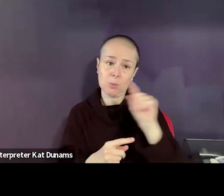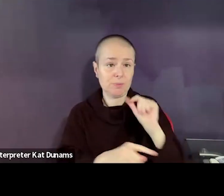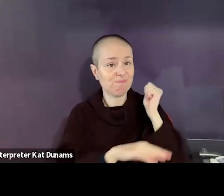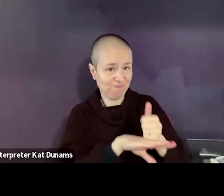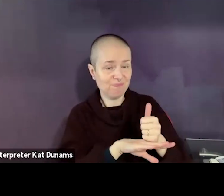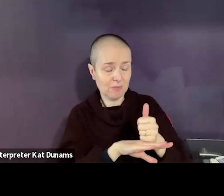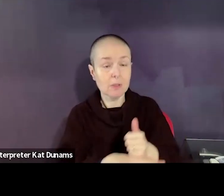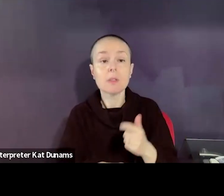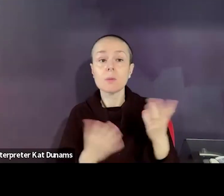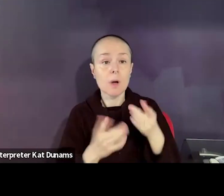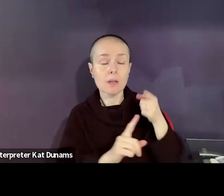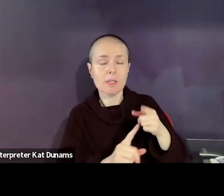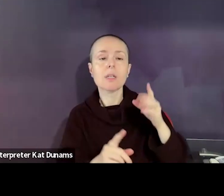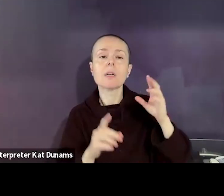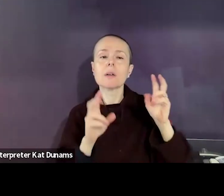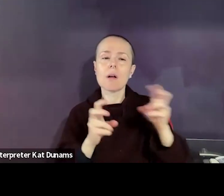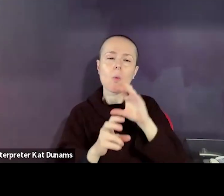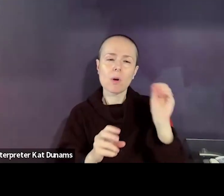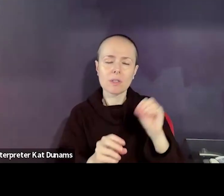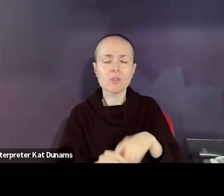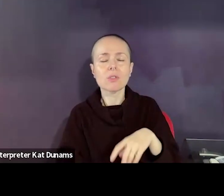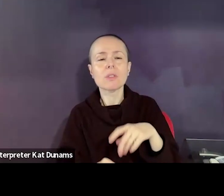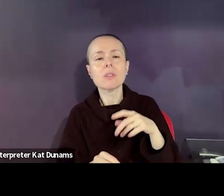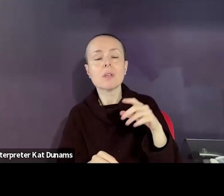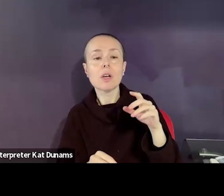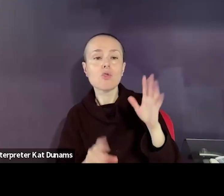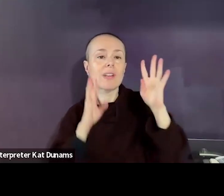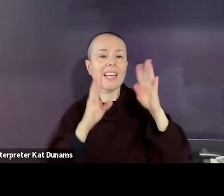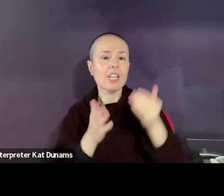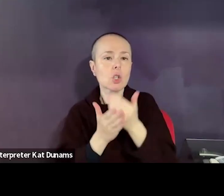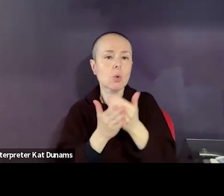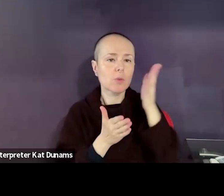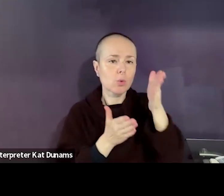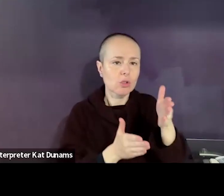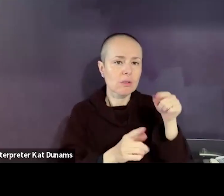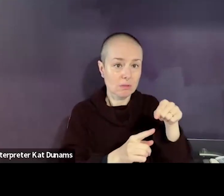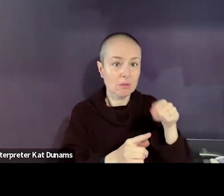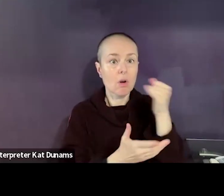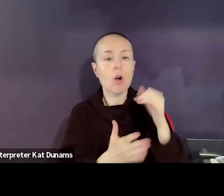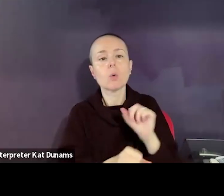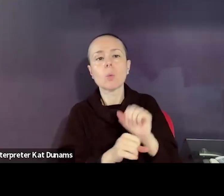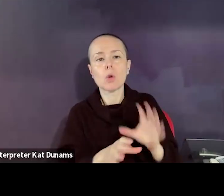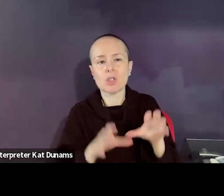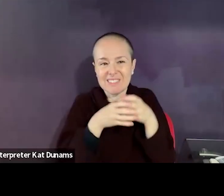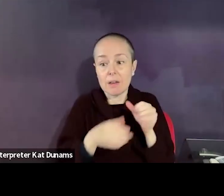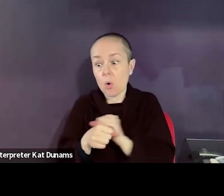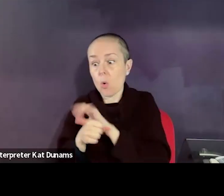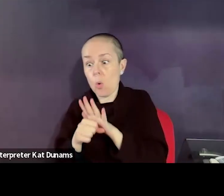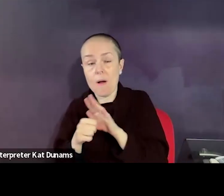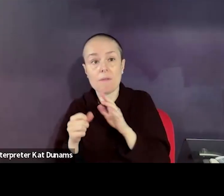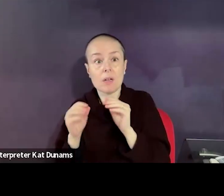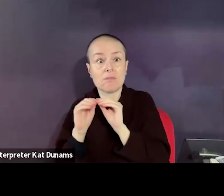member of Creating New Futures, which is a group of arts workers who gathered at the start of the pandemic to address